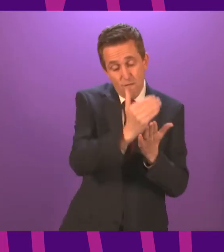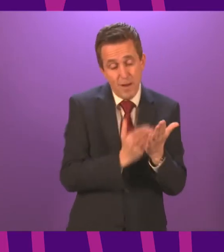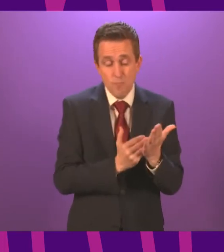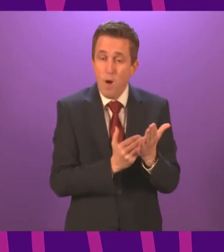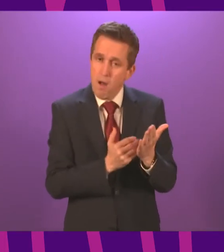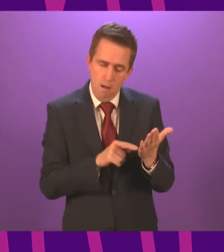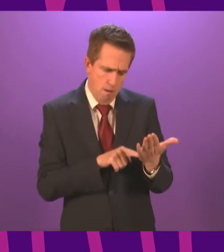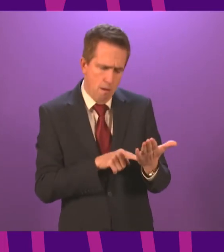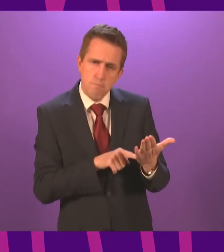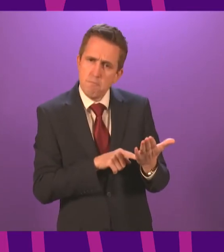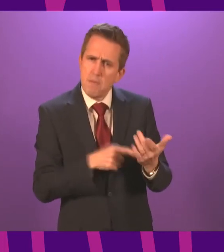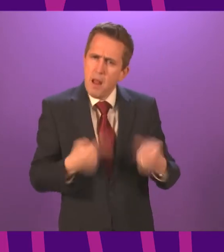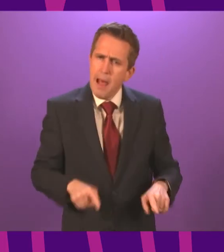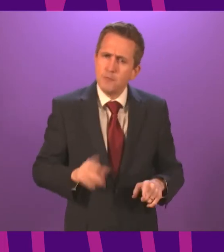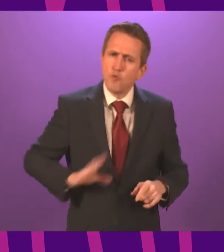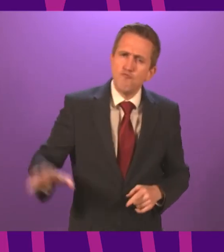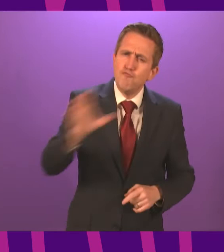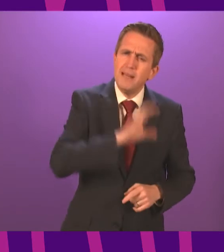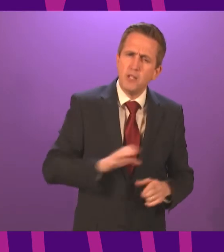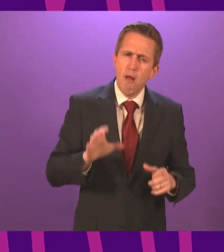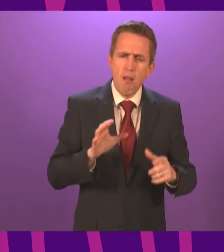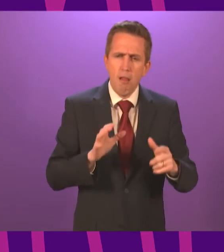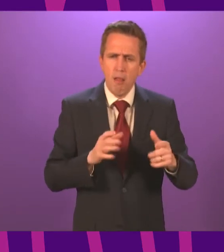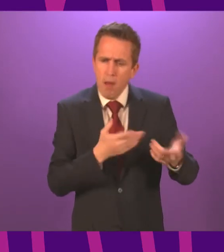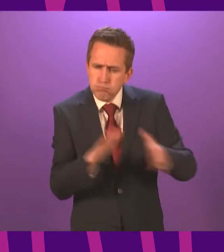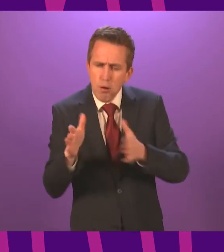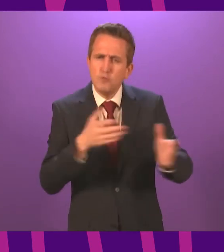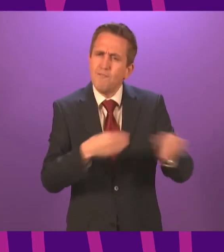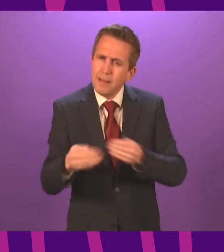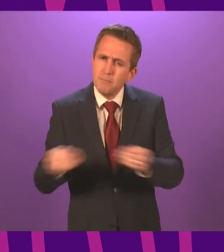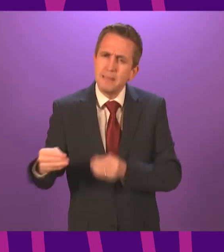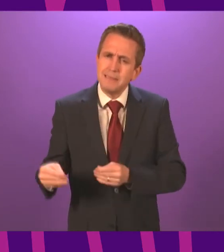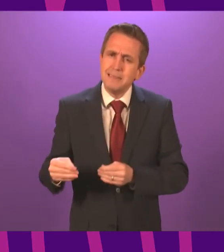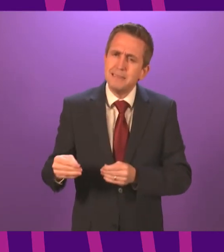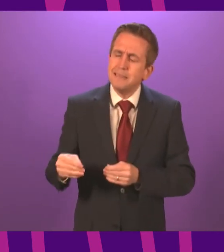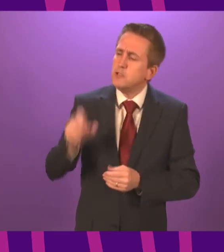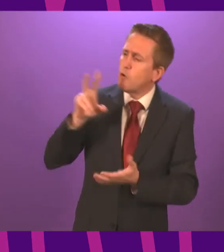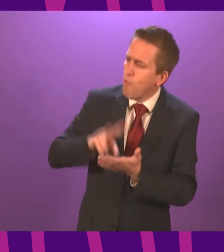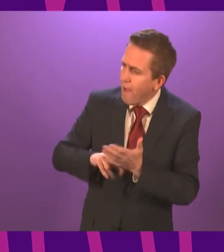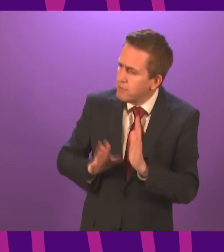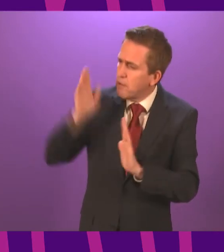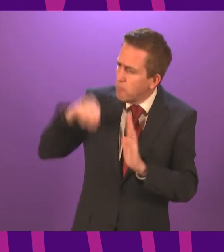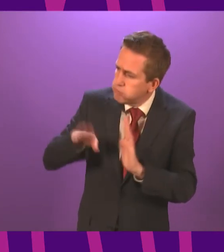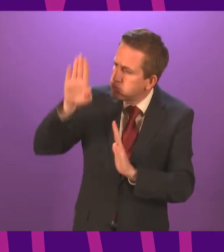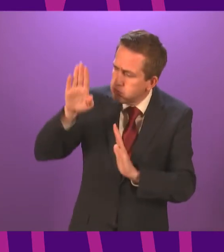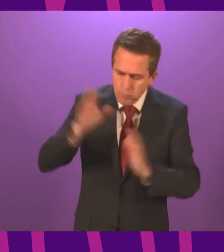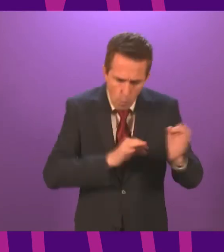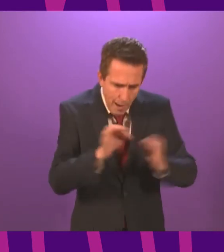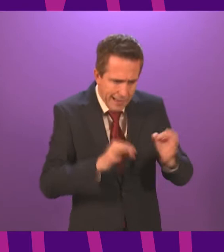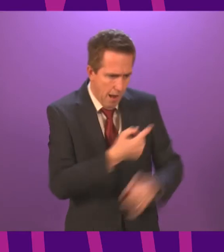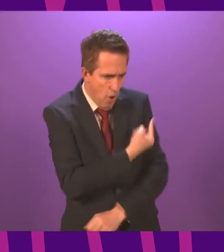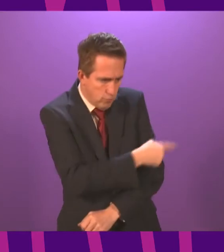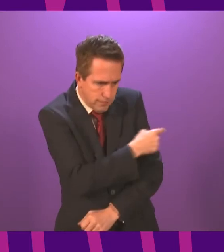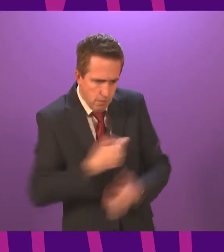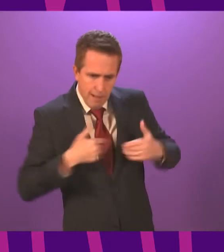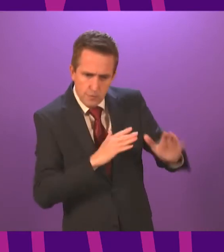in enabling different regional approaches allows us to be responsive and to prepare the peaks of demand our hospitals and health services